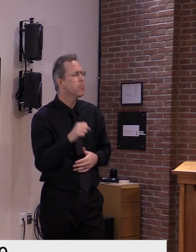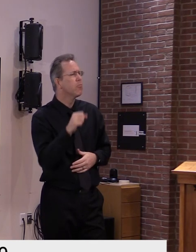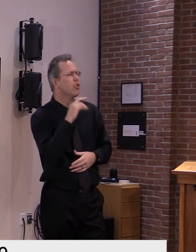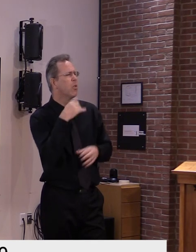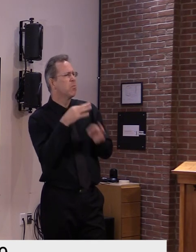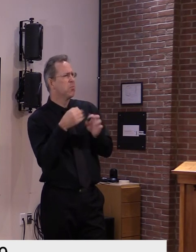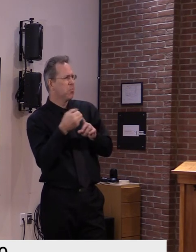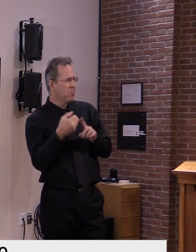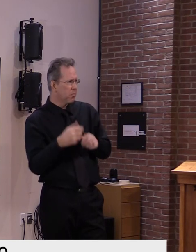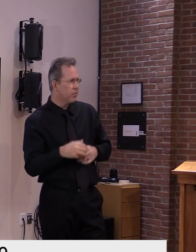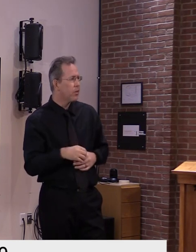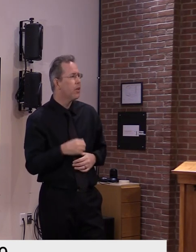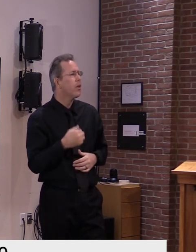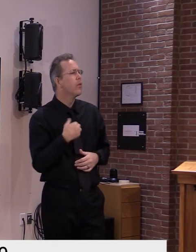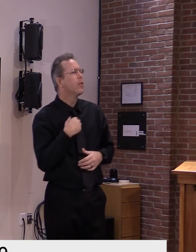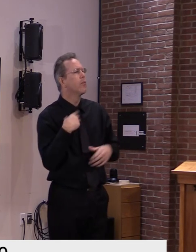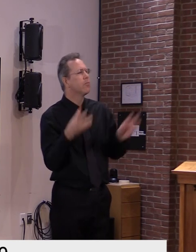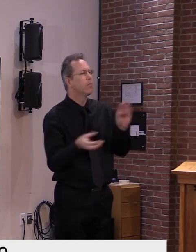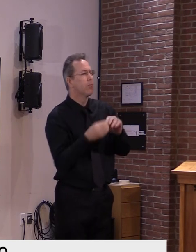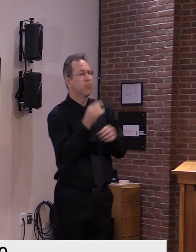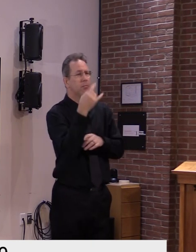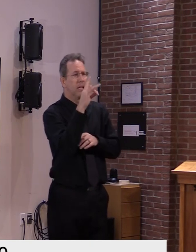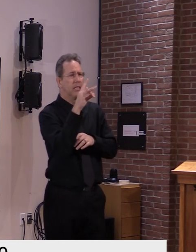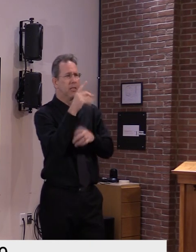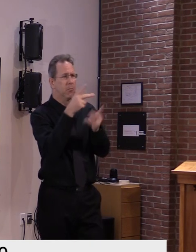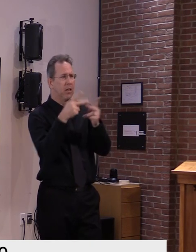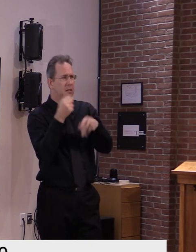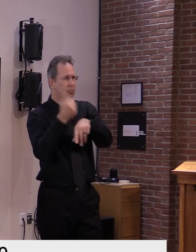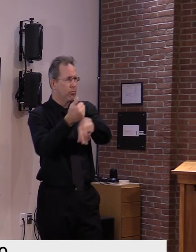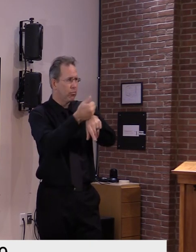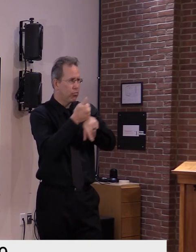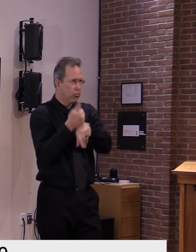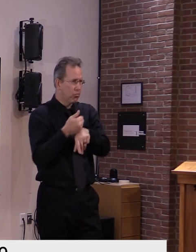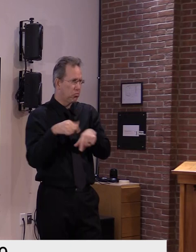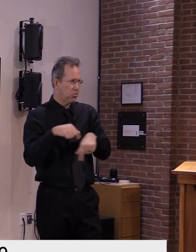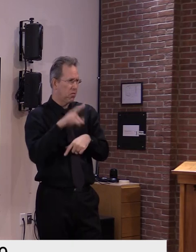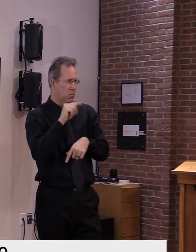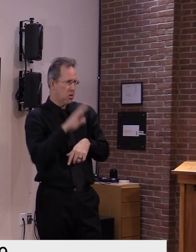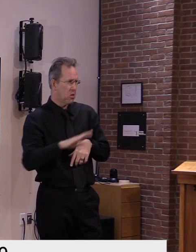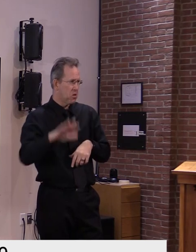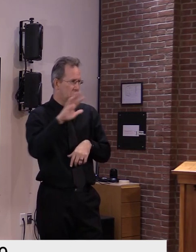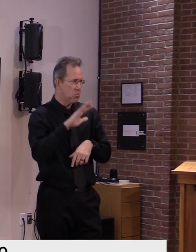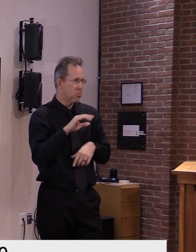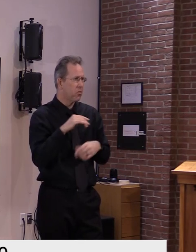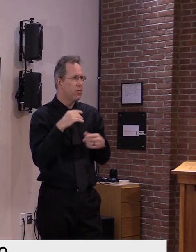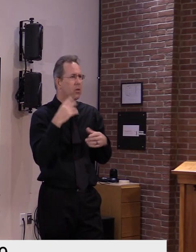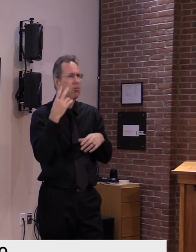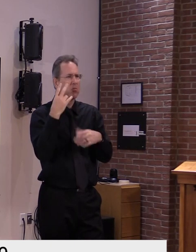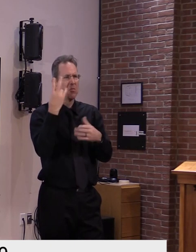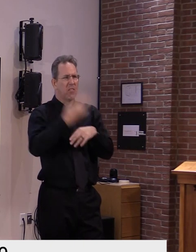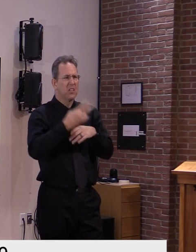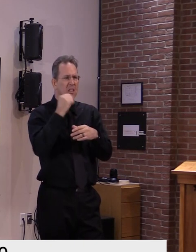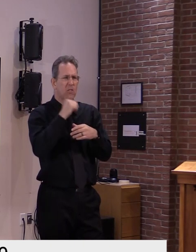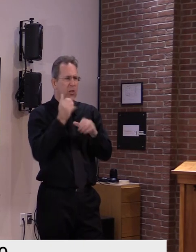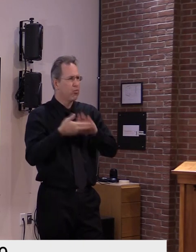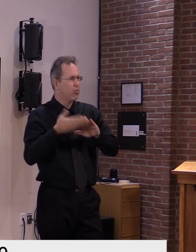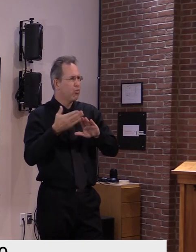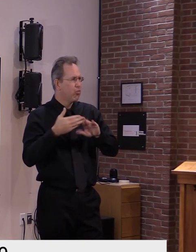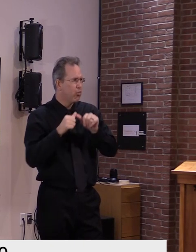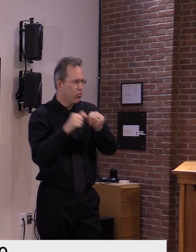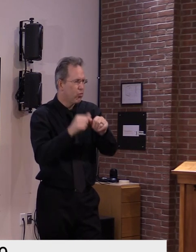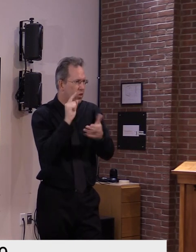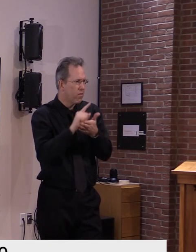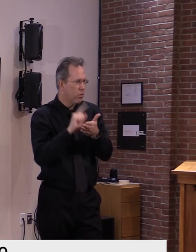18 testing centers up around the state that are 7 days a week. In most cases, 7 days a week. We